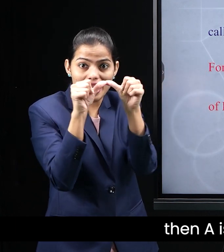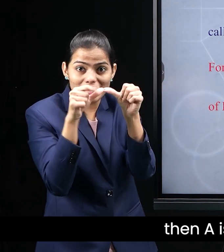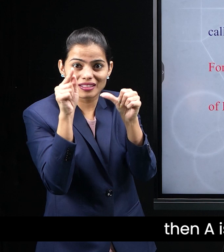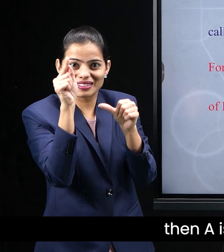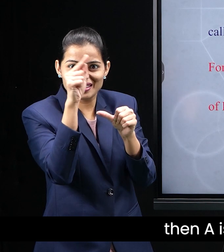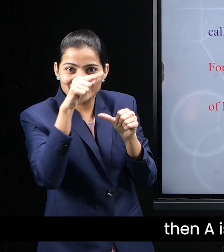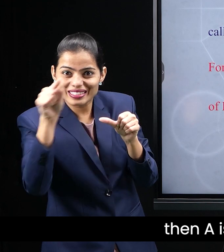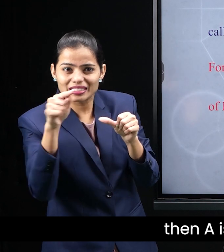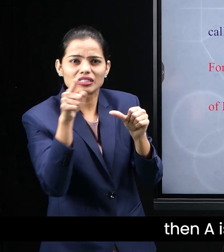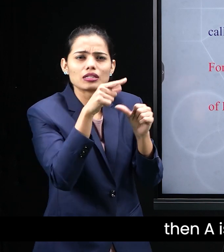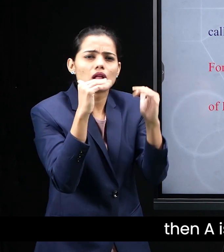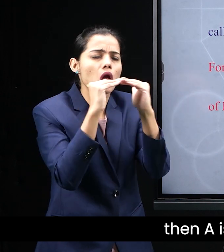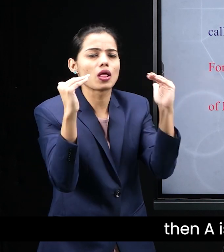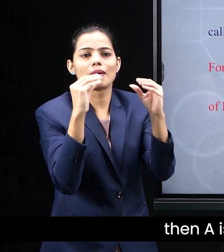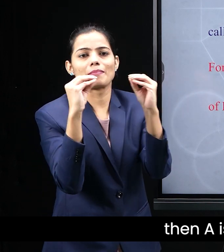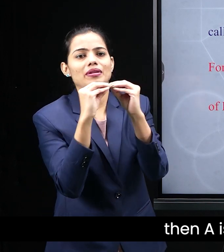proper subset of B.